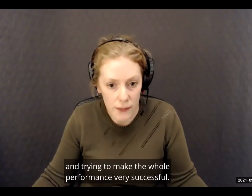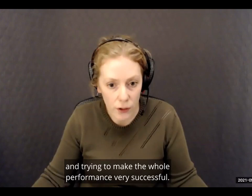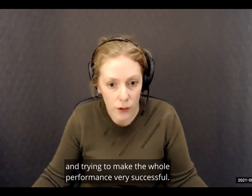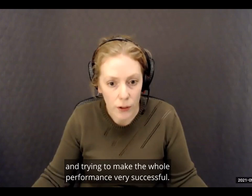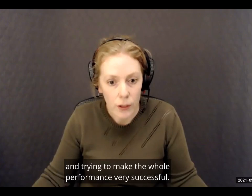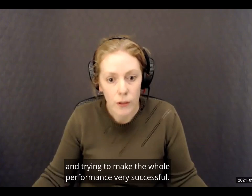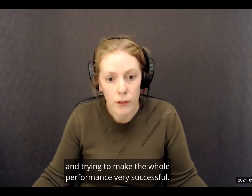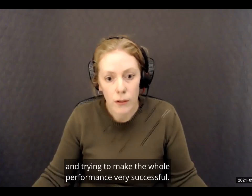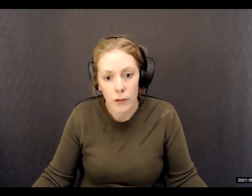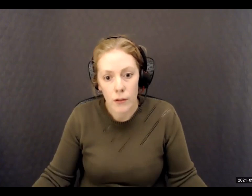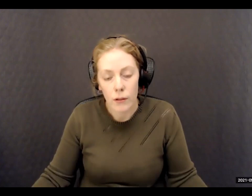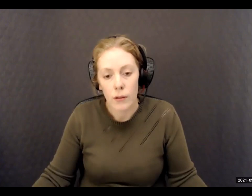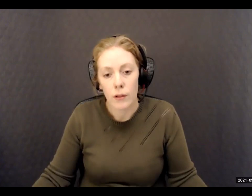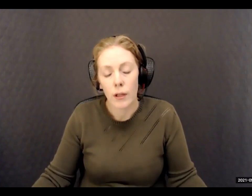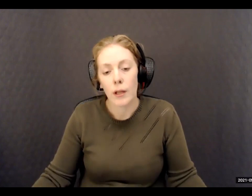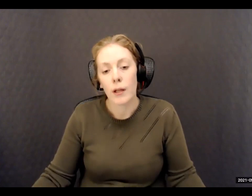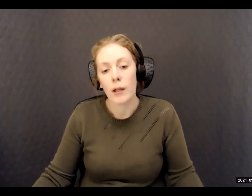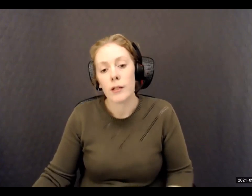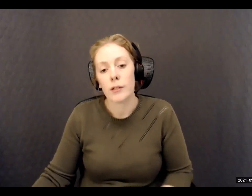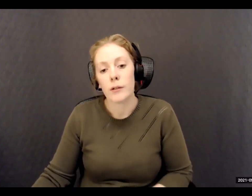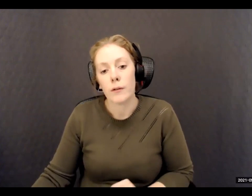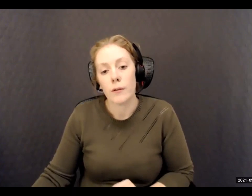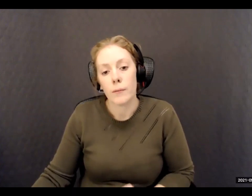very successful.